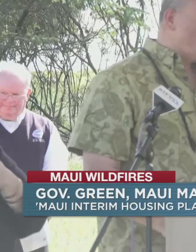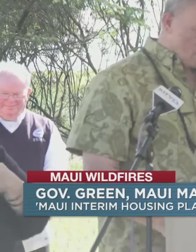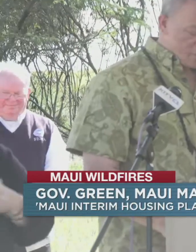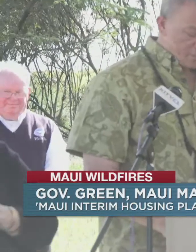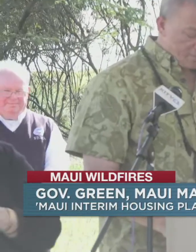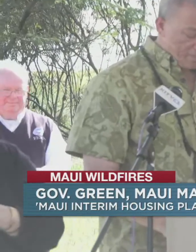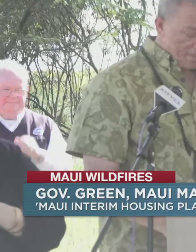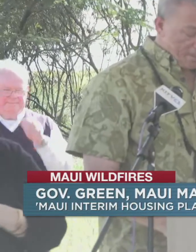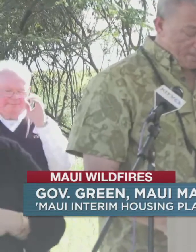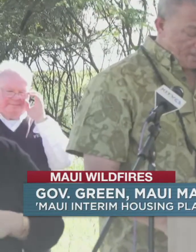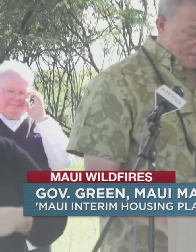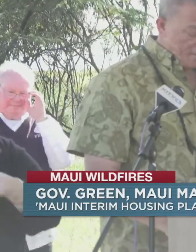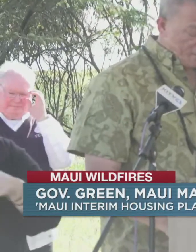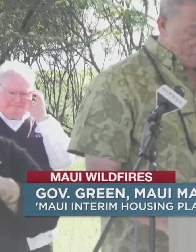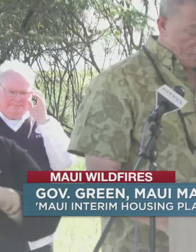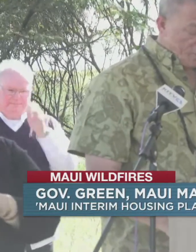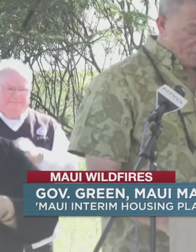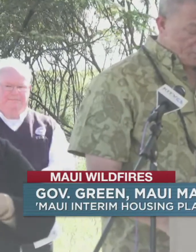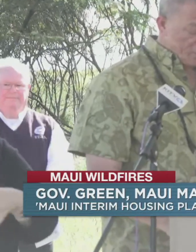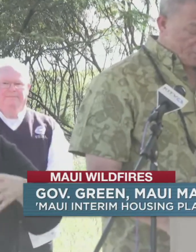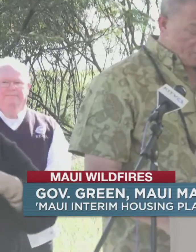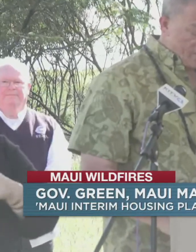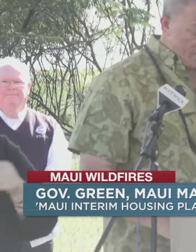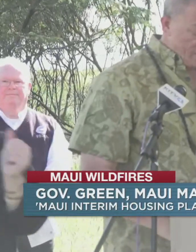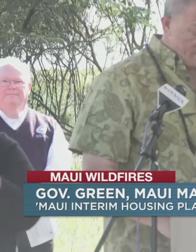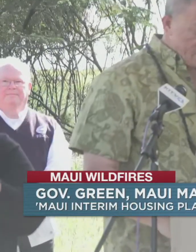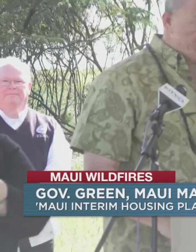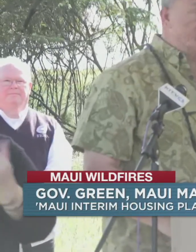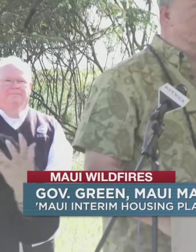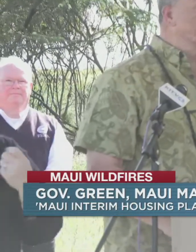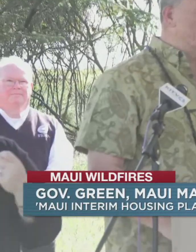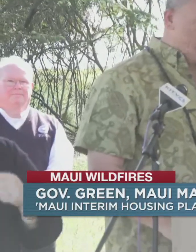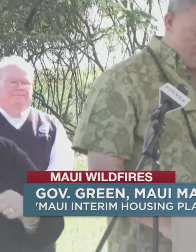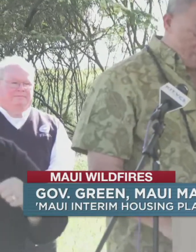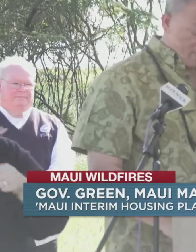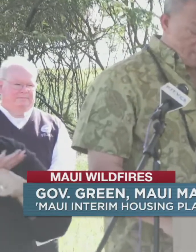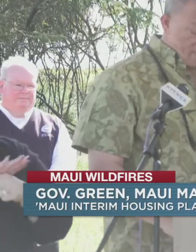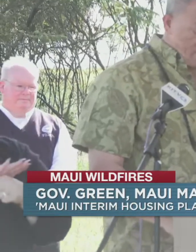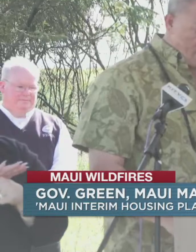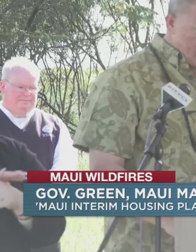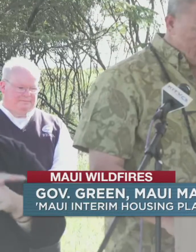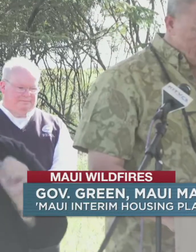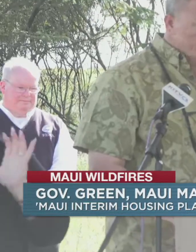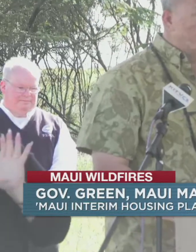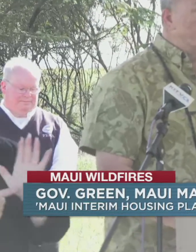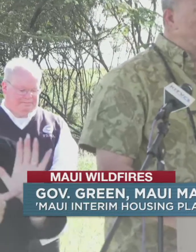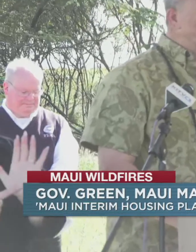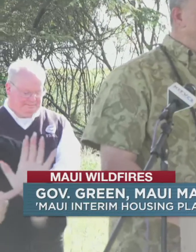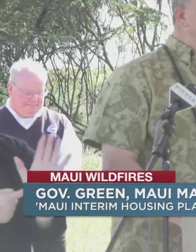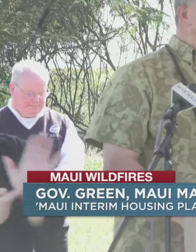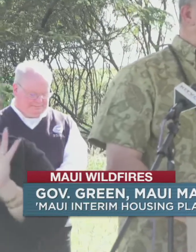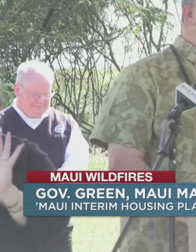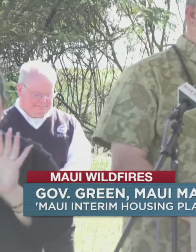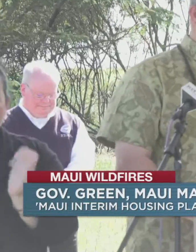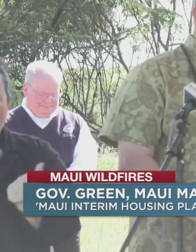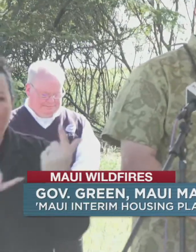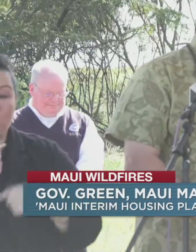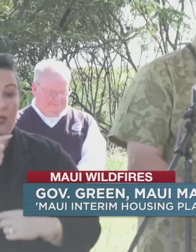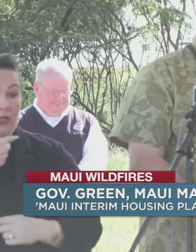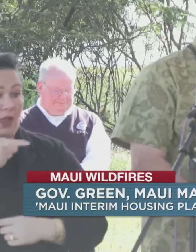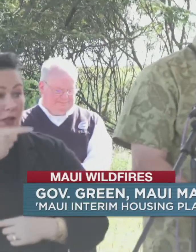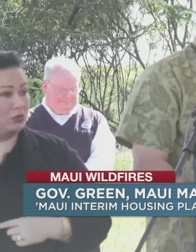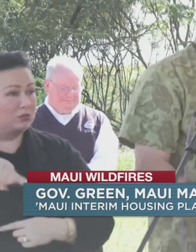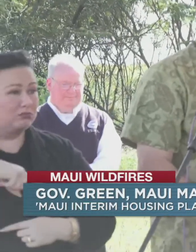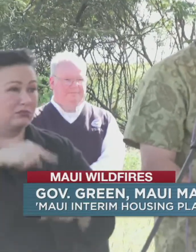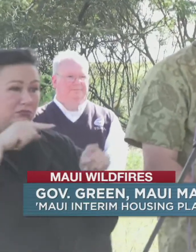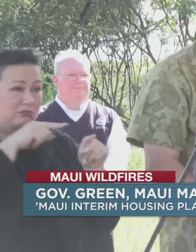effort of collaboration. We are here to solidify our shared commitment to our memorandum of understanding